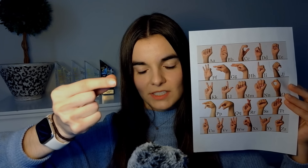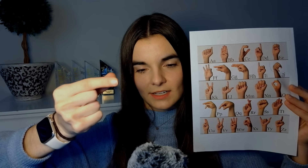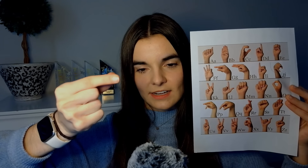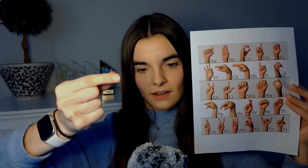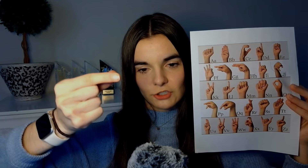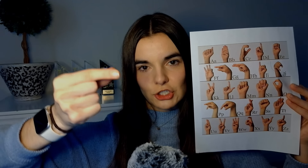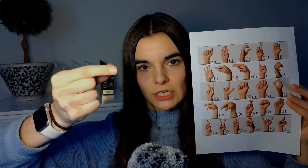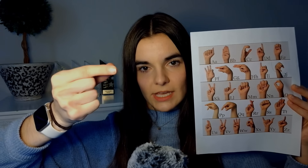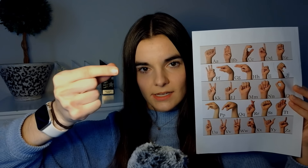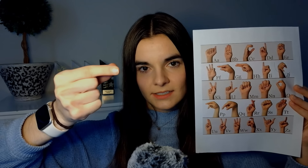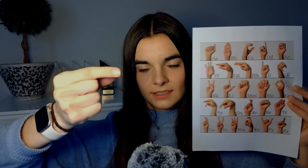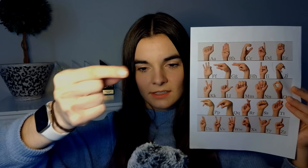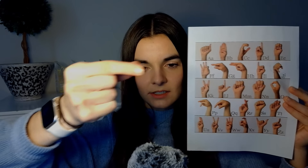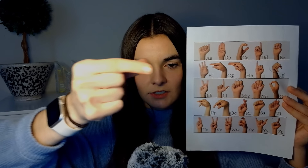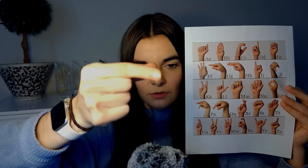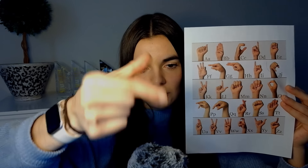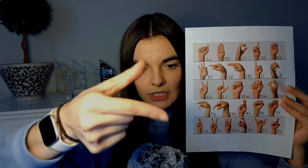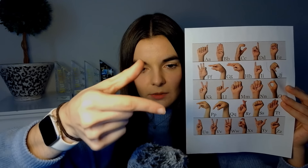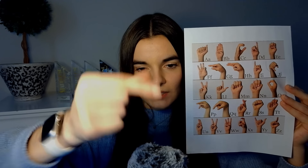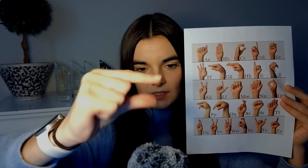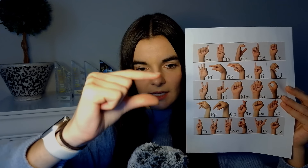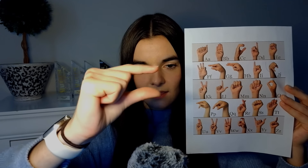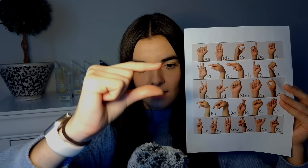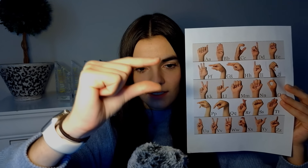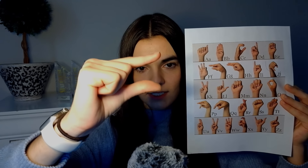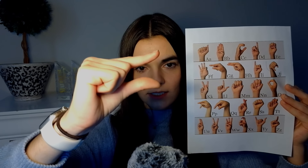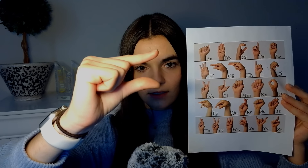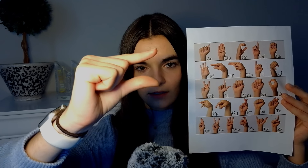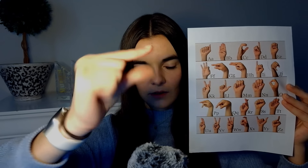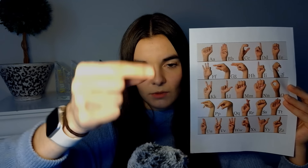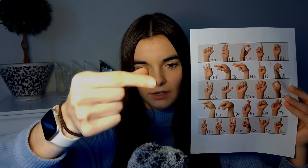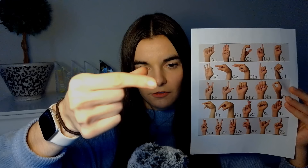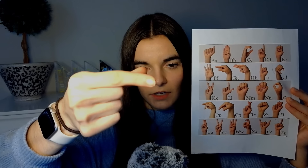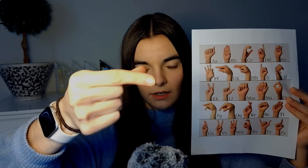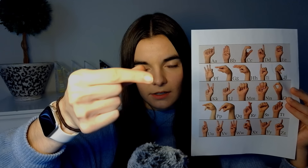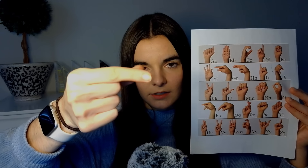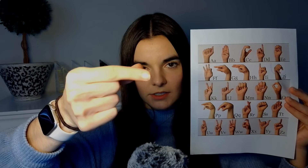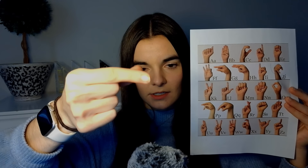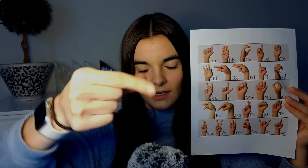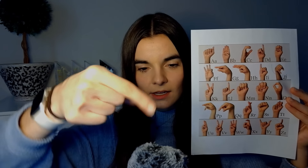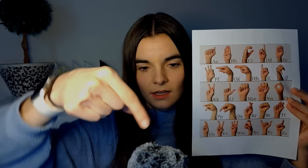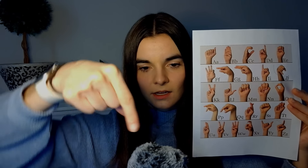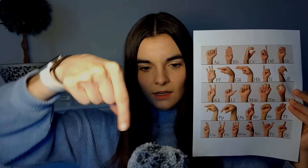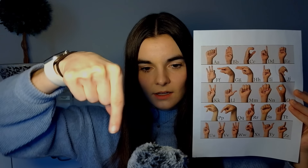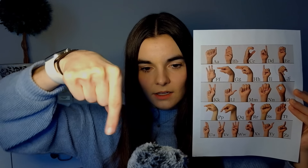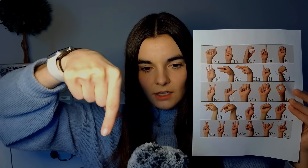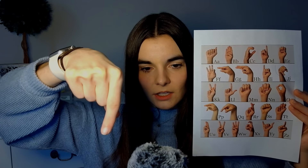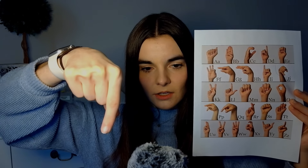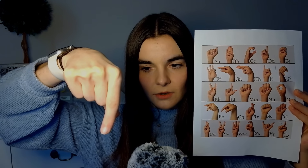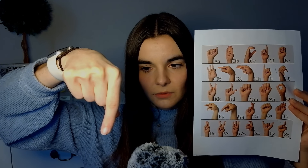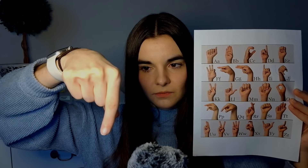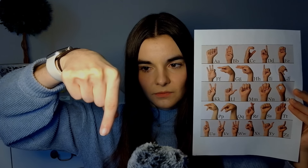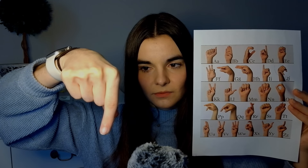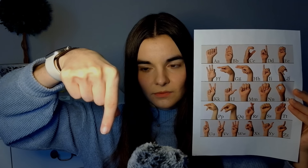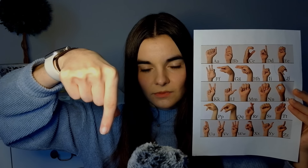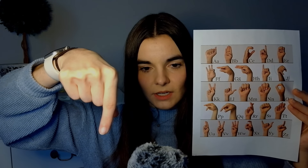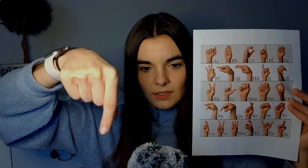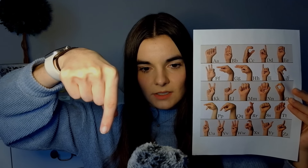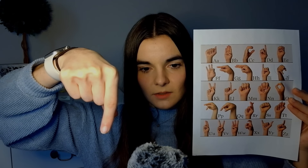down G. So G was like this with our fingers. Q is going to be